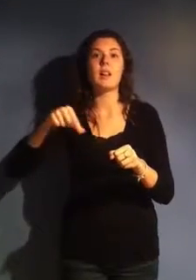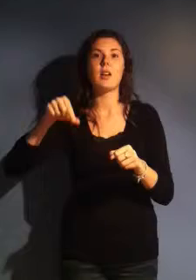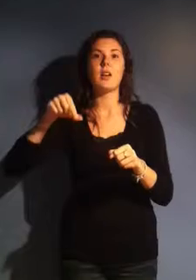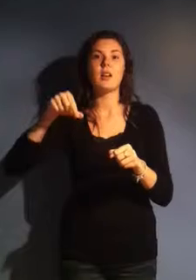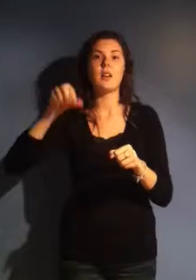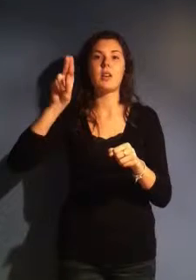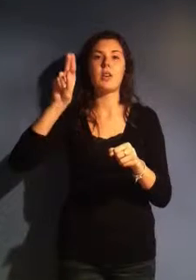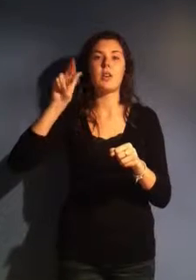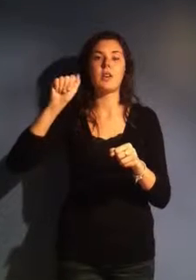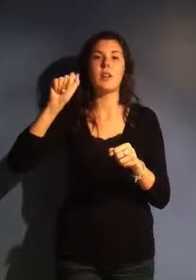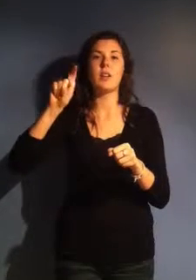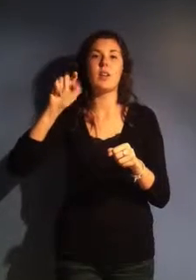broth is the media